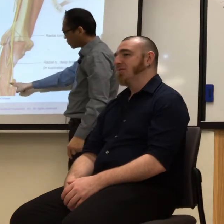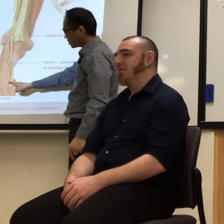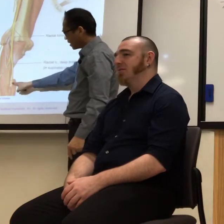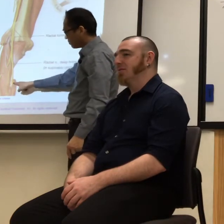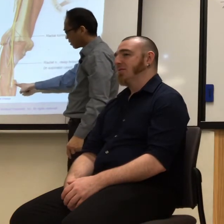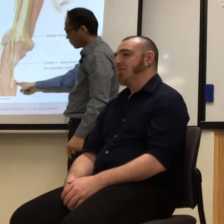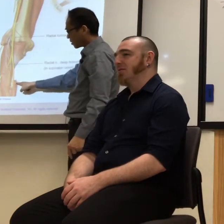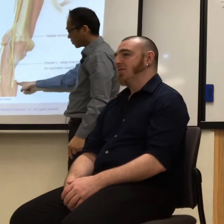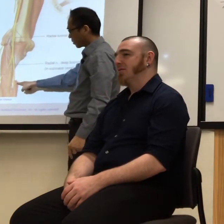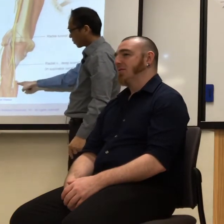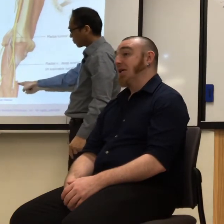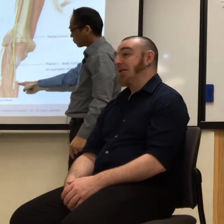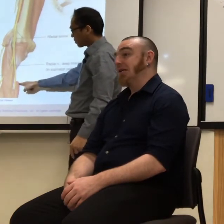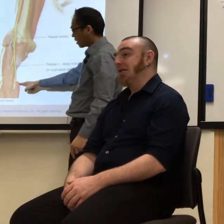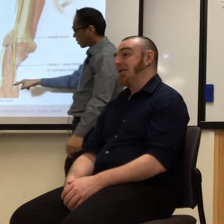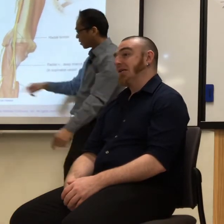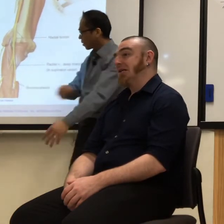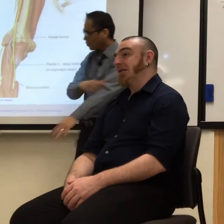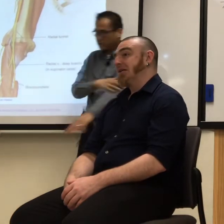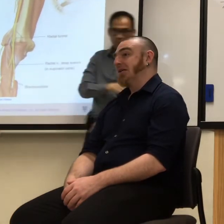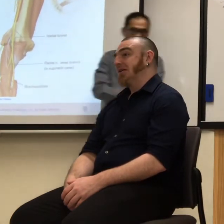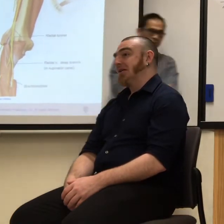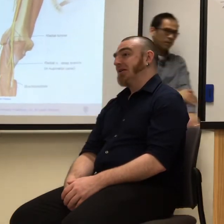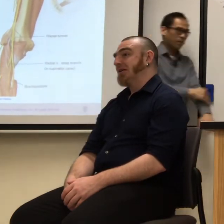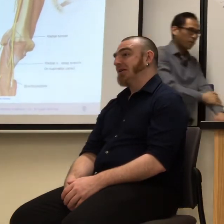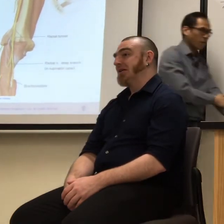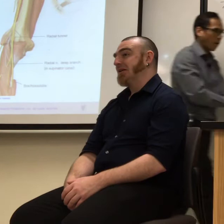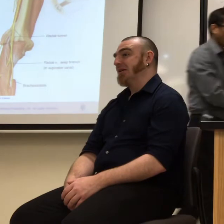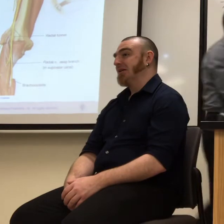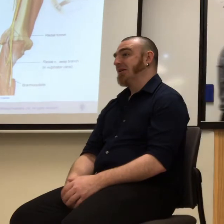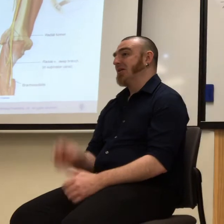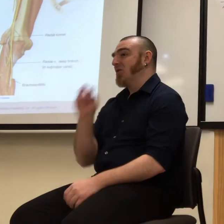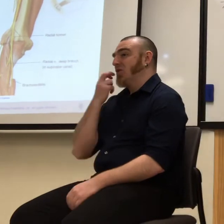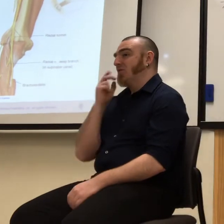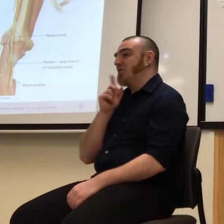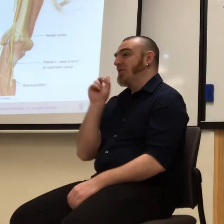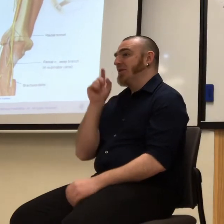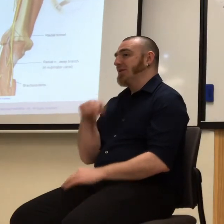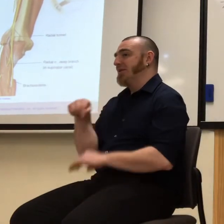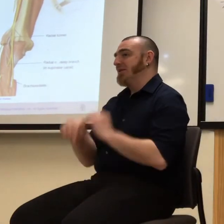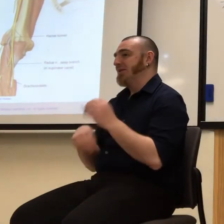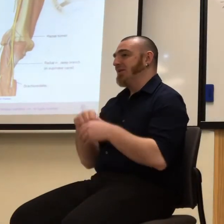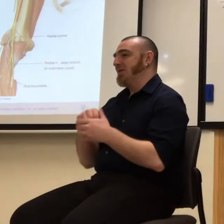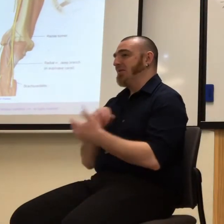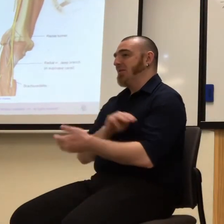The nerve is deep to the muscle here. Now you're gonna go to the posterior forearm.